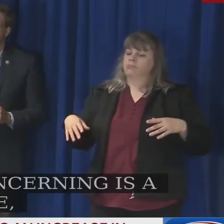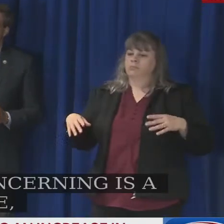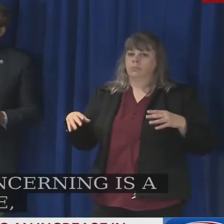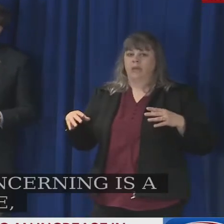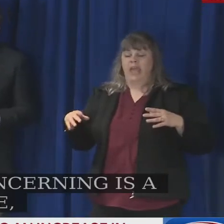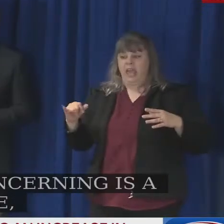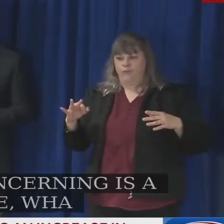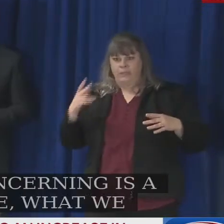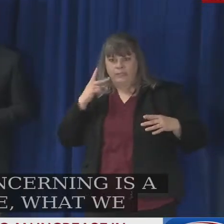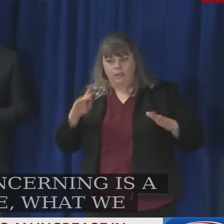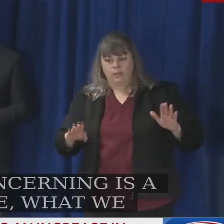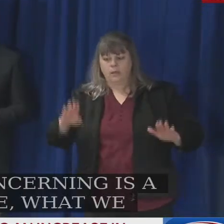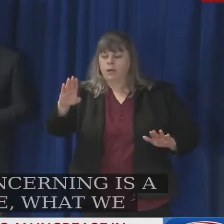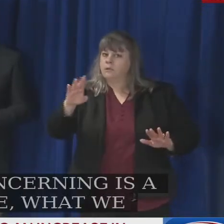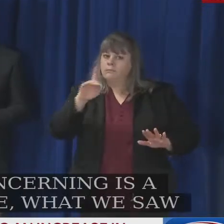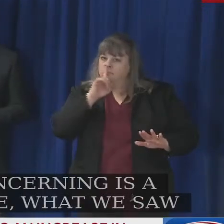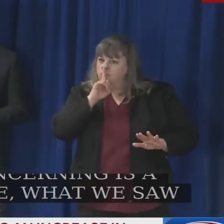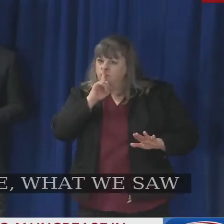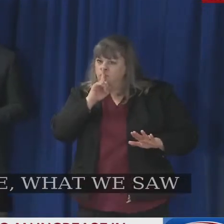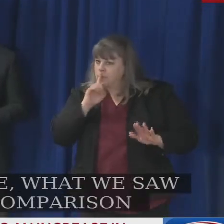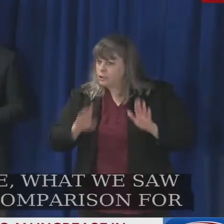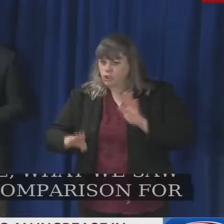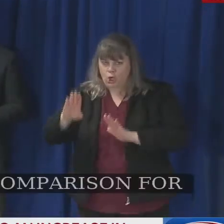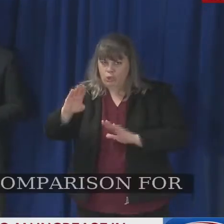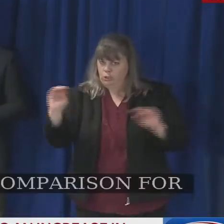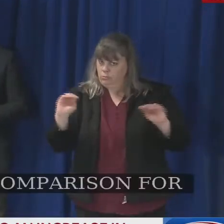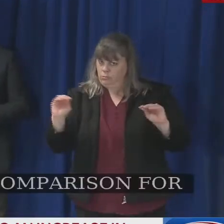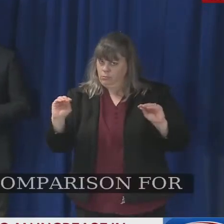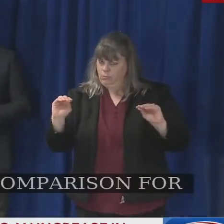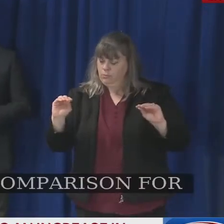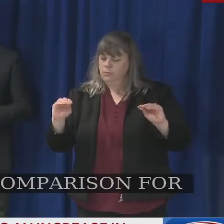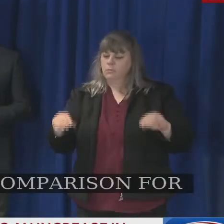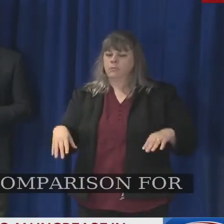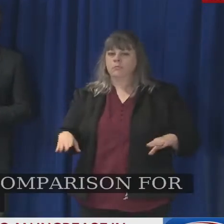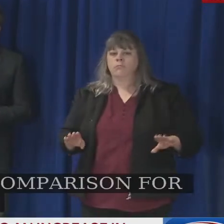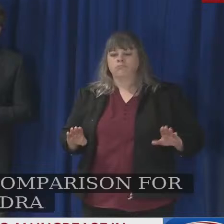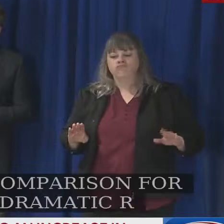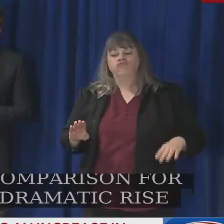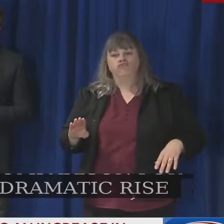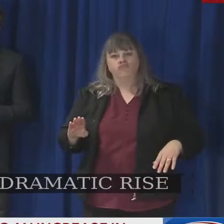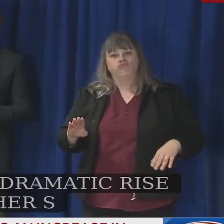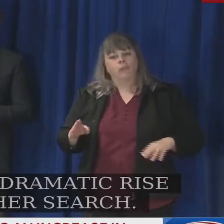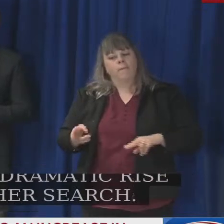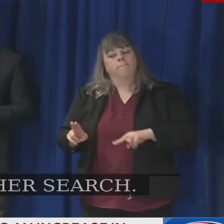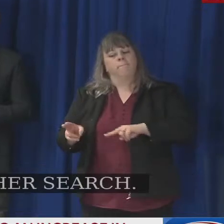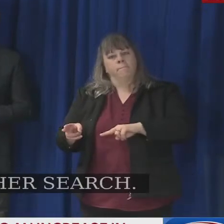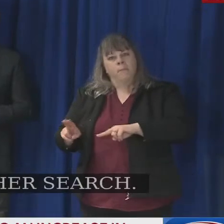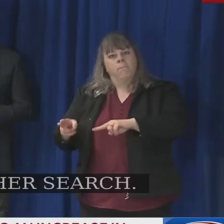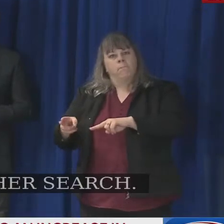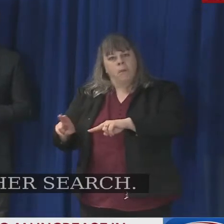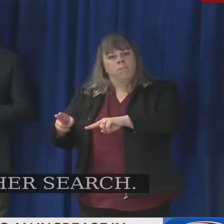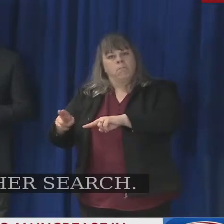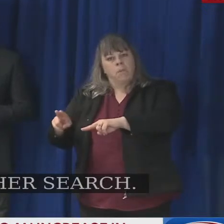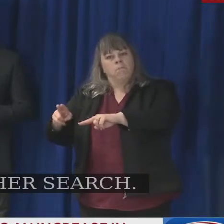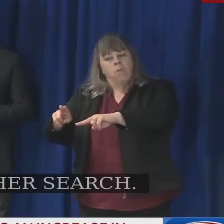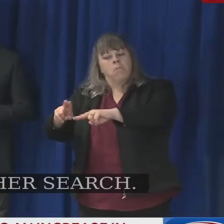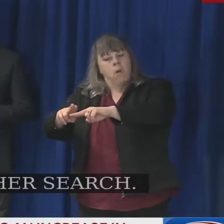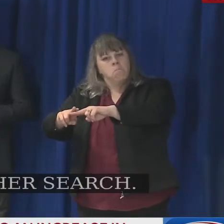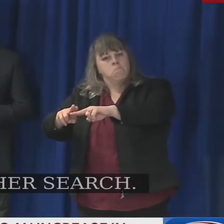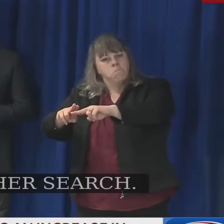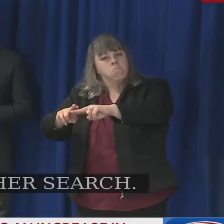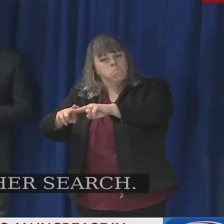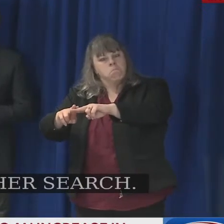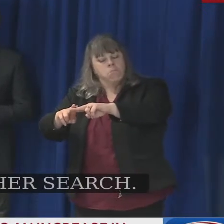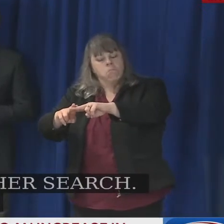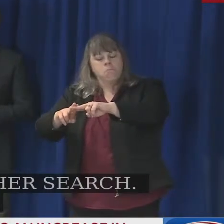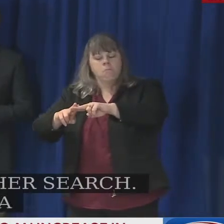another surge. And just to be clear, we're not seeing another surge. What we're seeing is more of a slow, steady increase in the number of COVID-19 infections. But I think